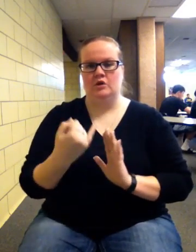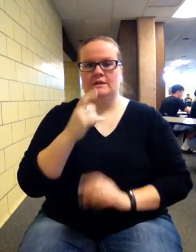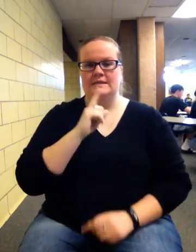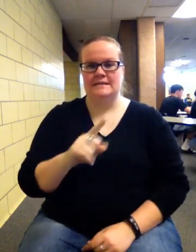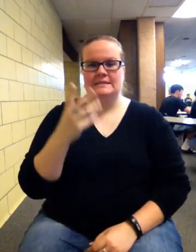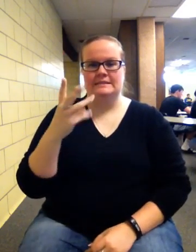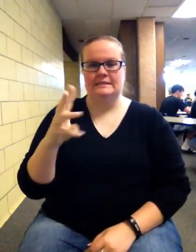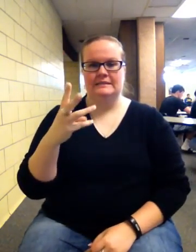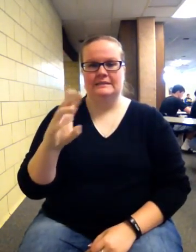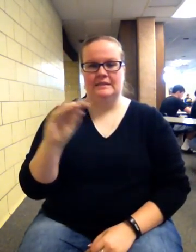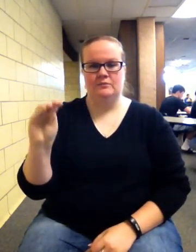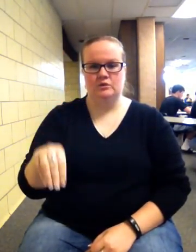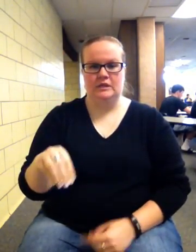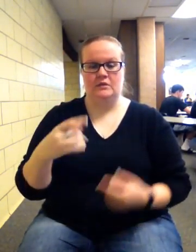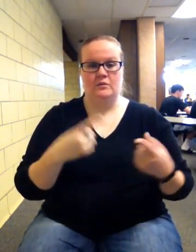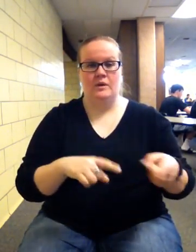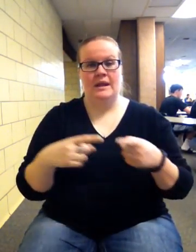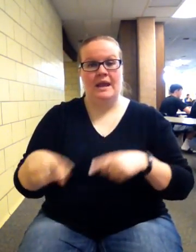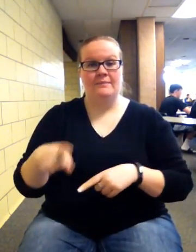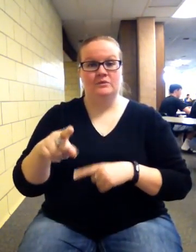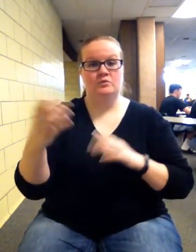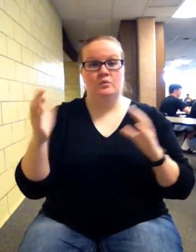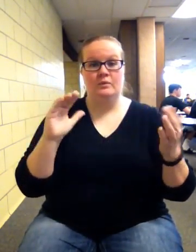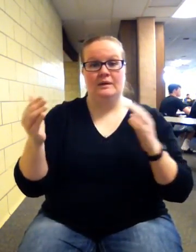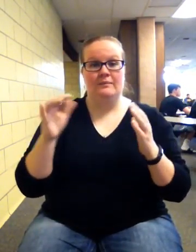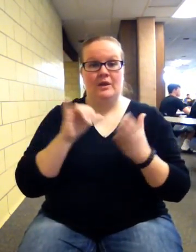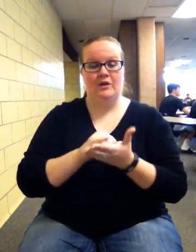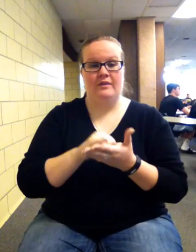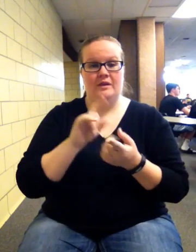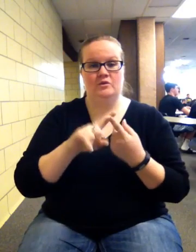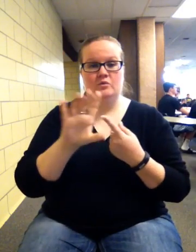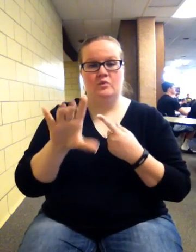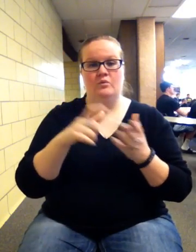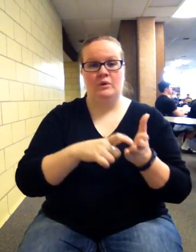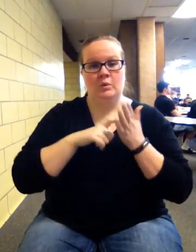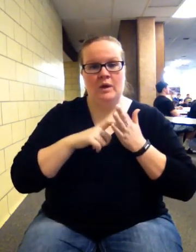So what's going to happen is you're going to compare that to your required rate of return.